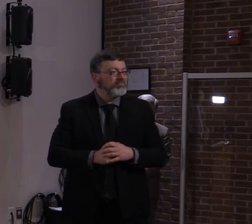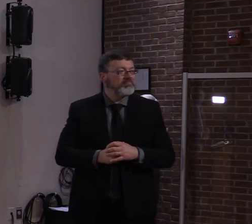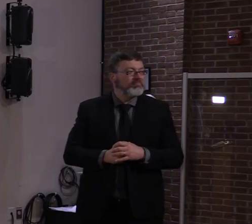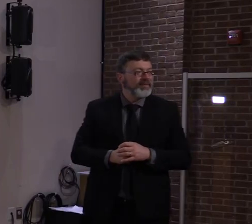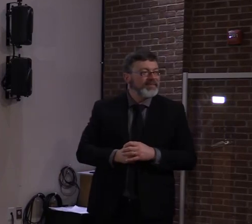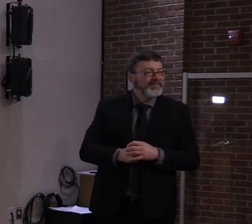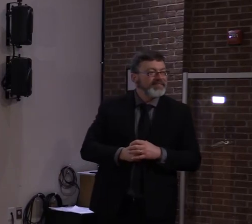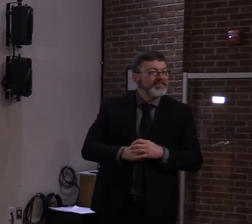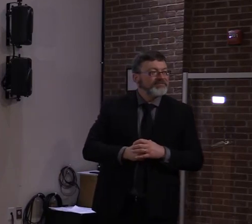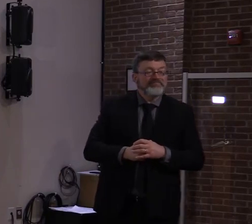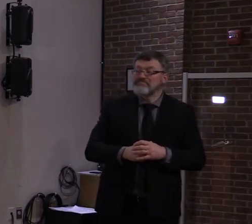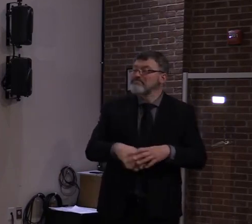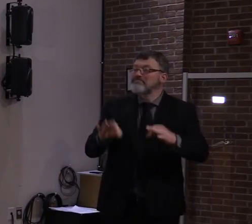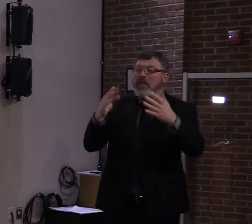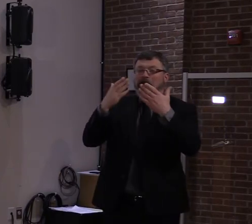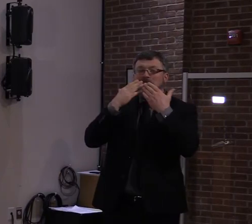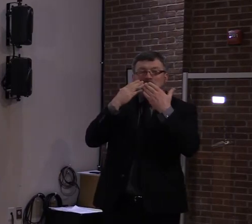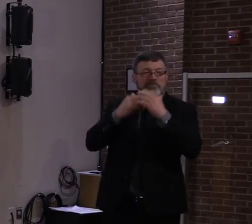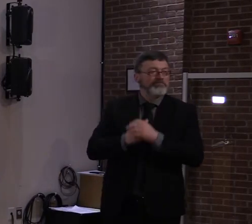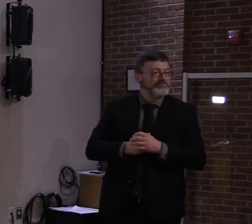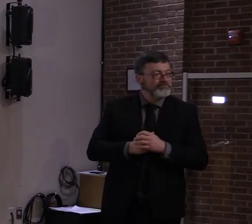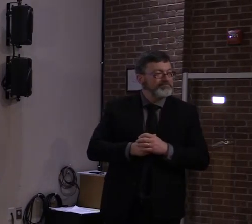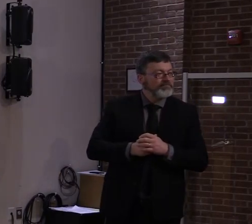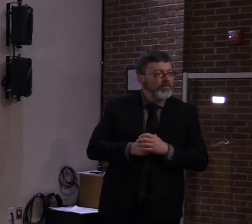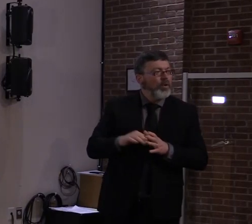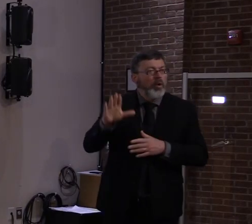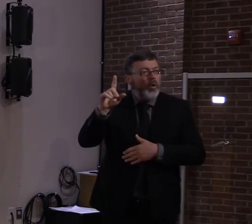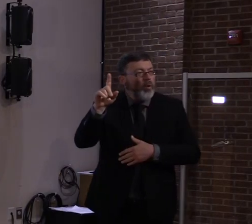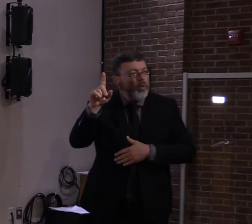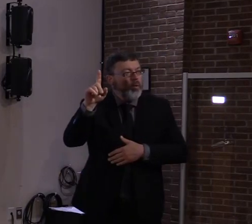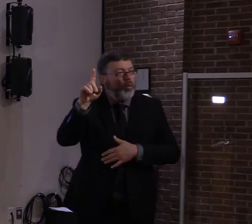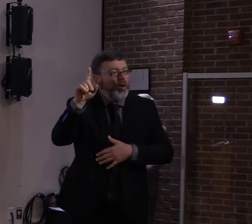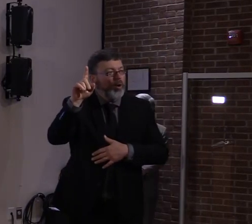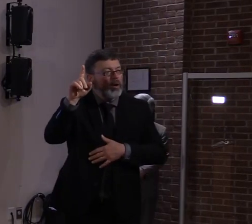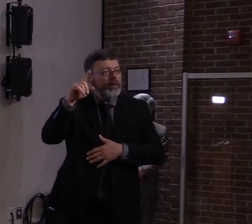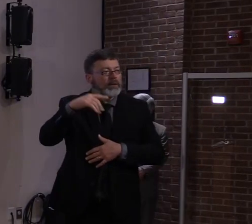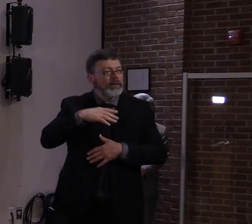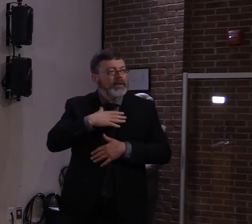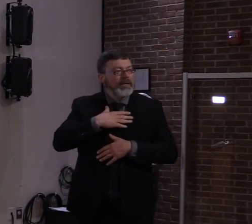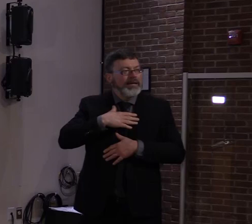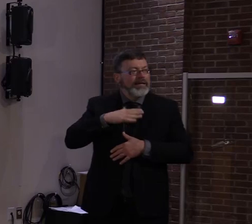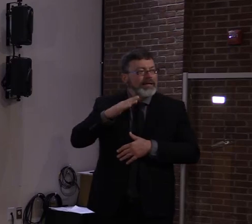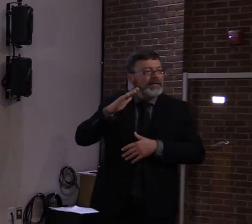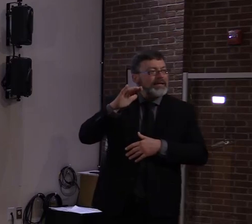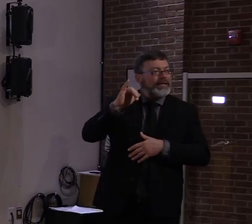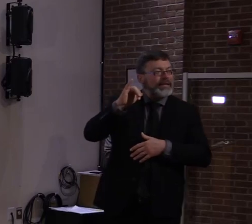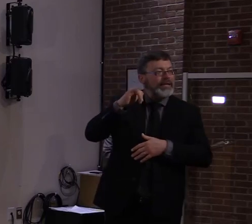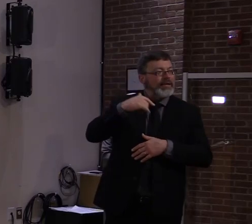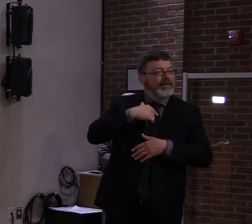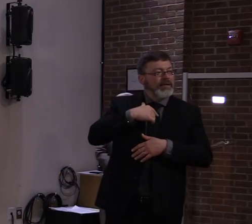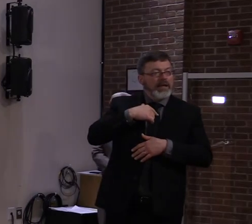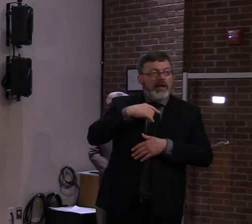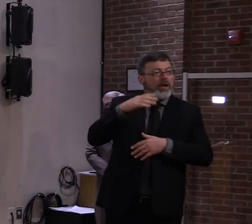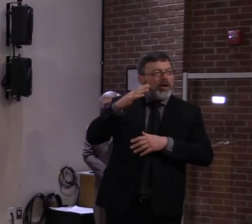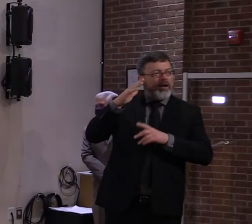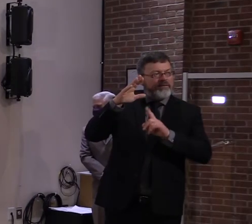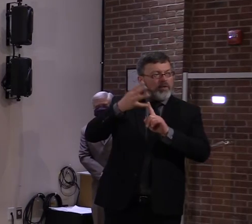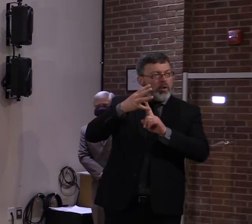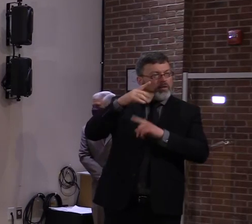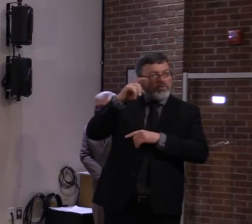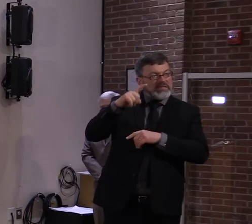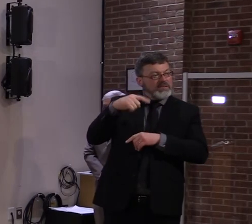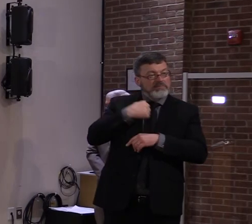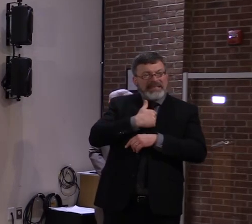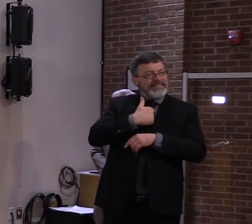Okay, thank you. Hey, I would love this to be included in one of the weekly data updates, by the way. I want to know these